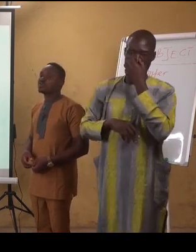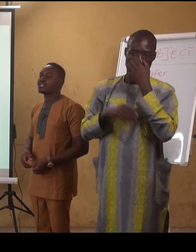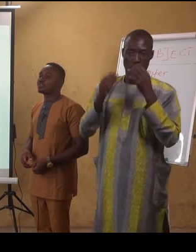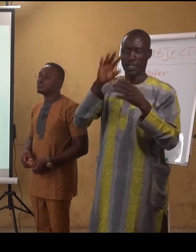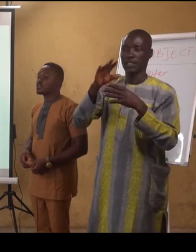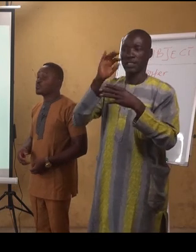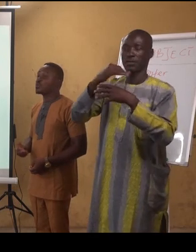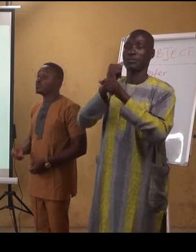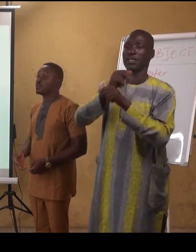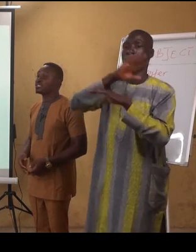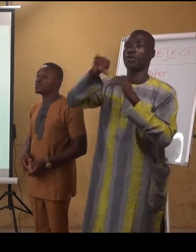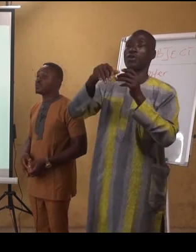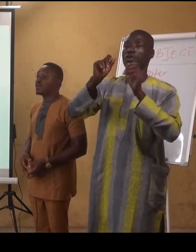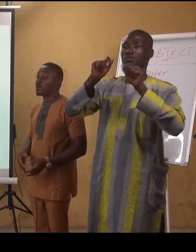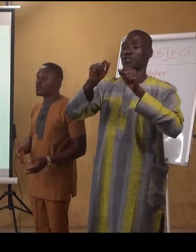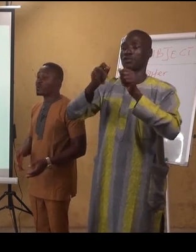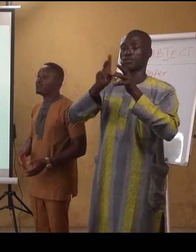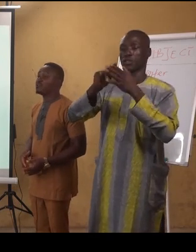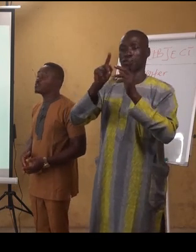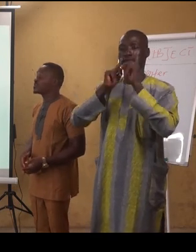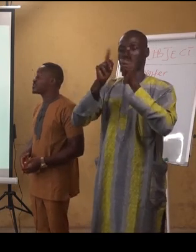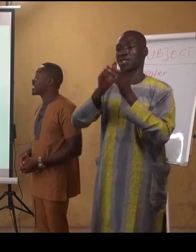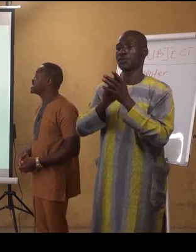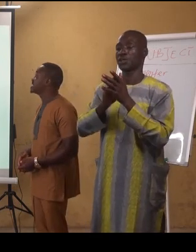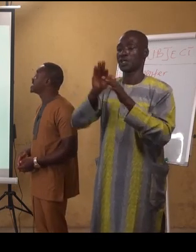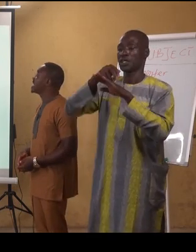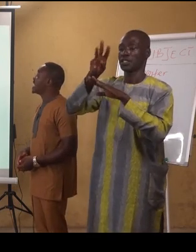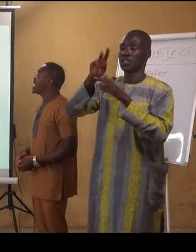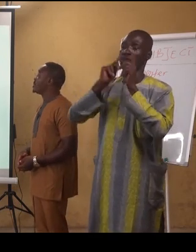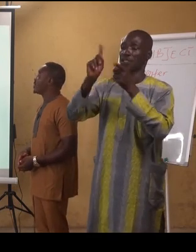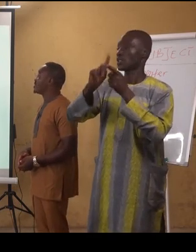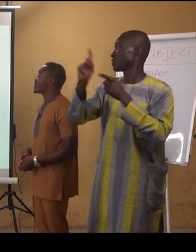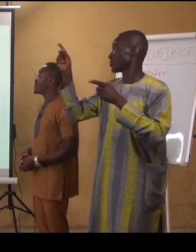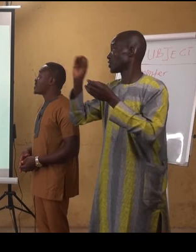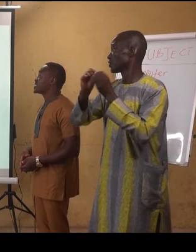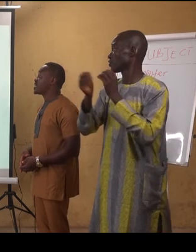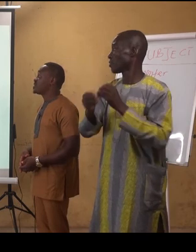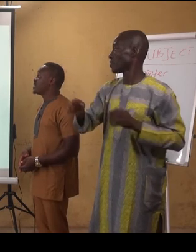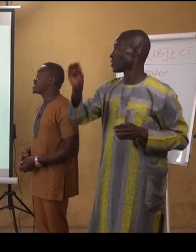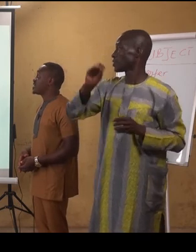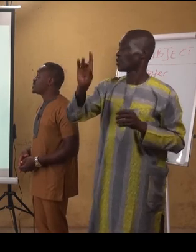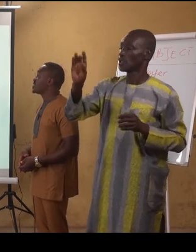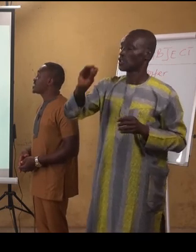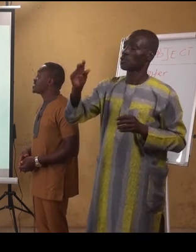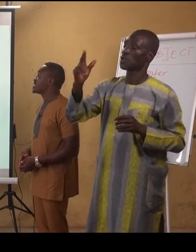all possible links to make sure you become a better programmer, more relevant to the society. On this number